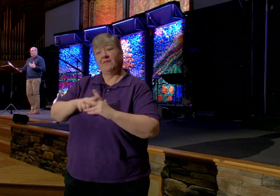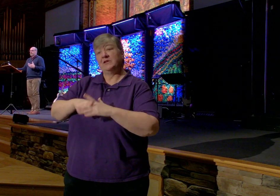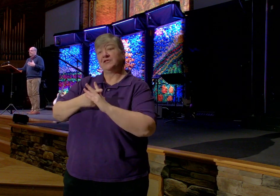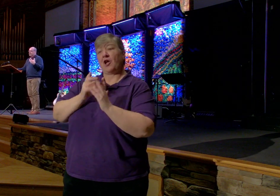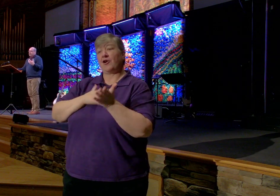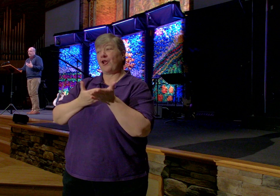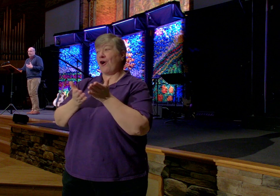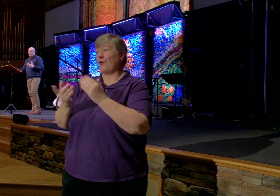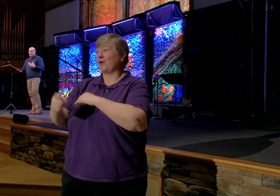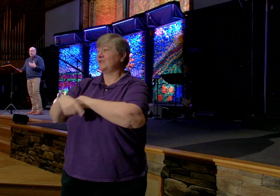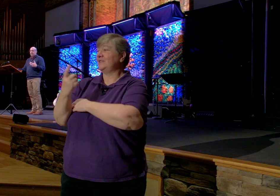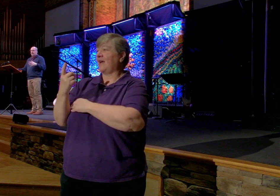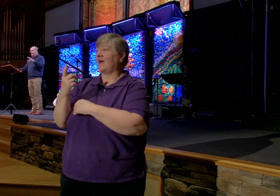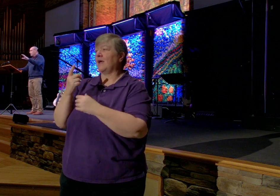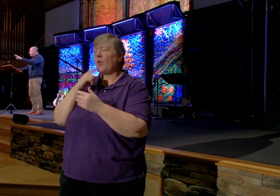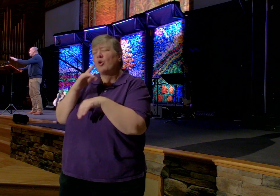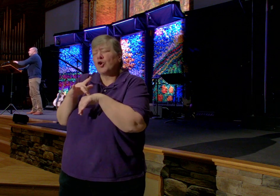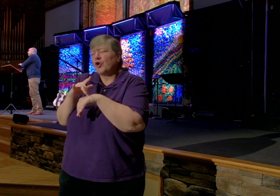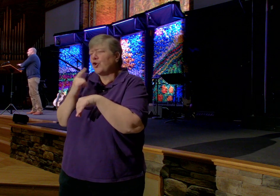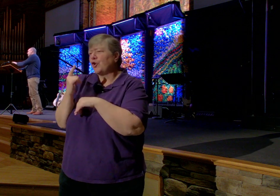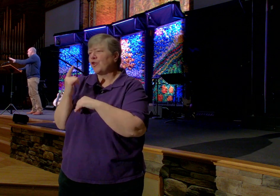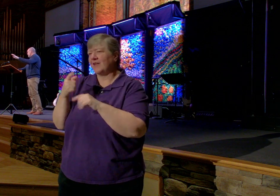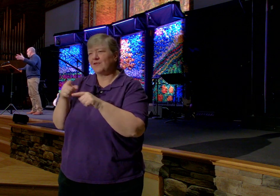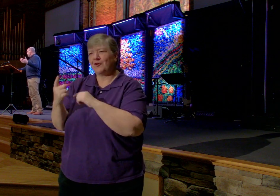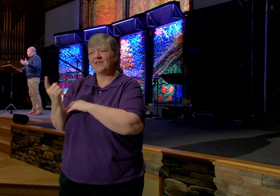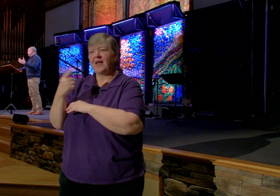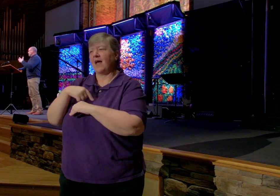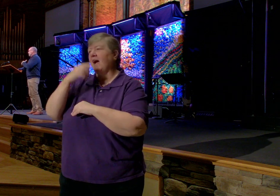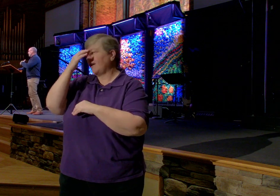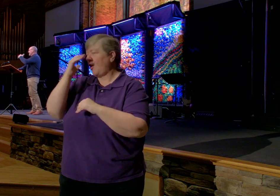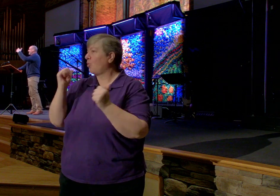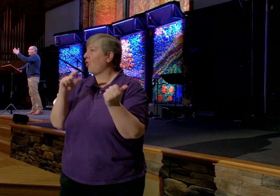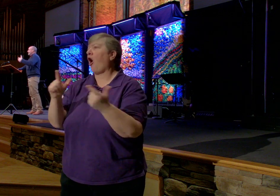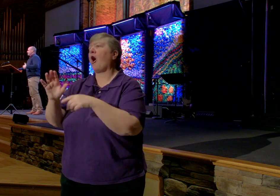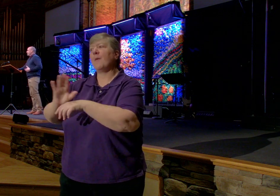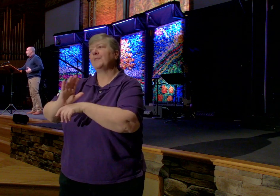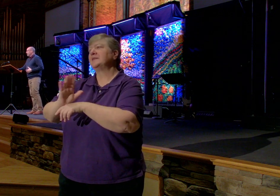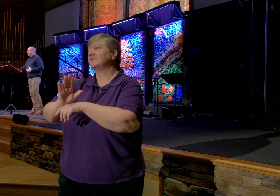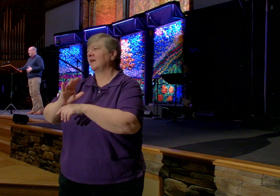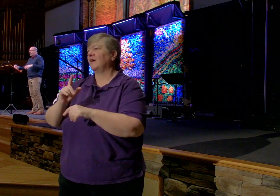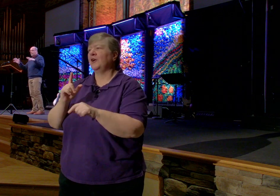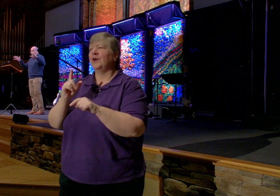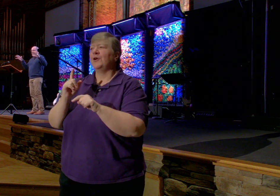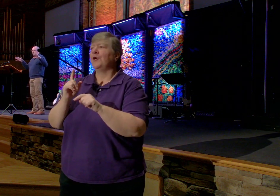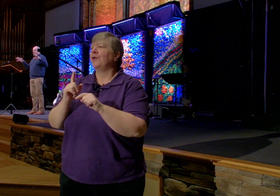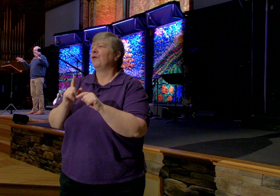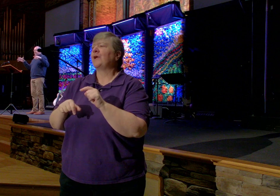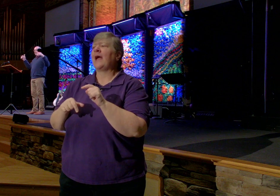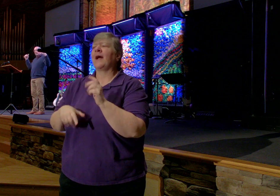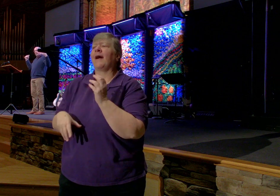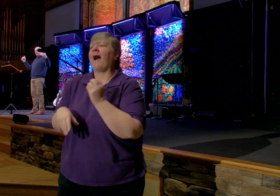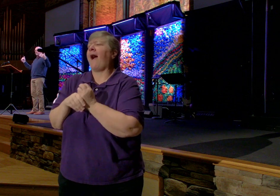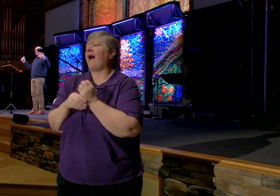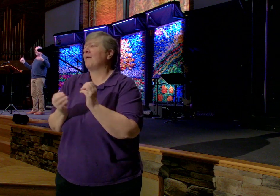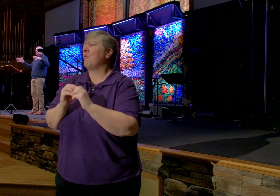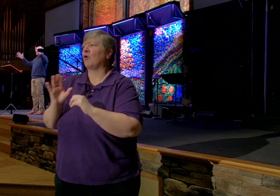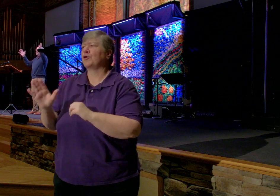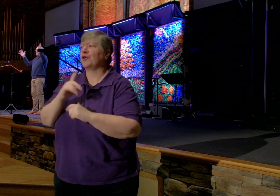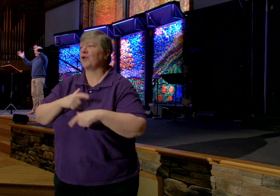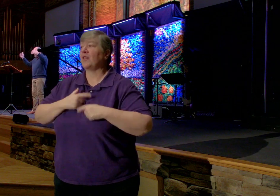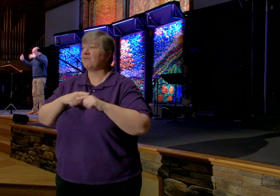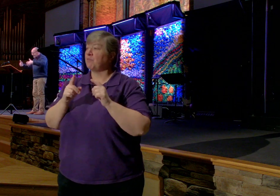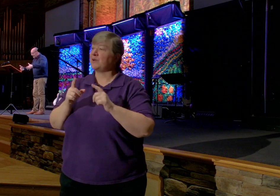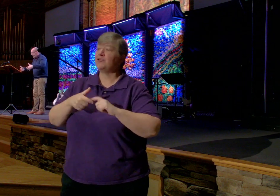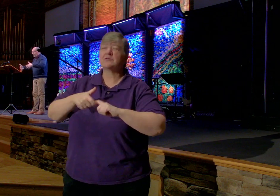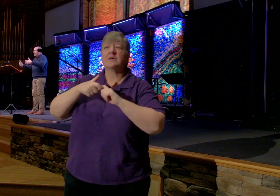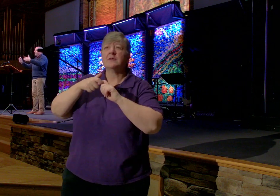started our day kind of like this or at some point early in our day? And I know you're all really, really busy, so you can't add a whole lot more to your life. But what